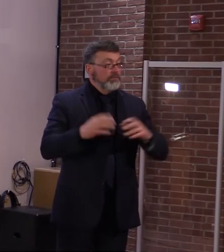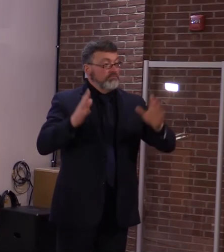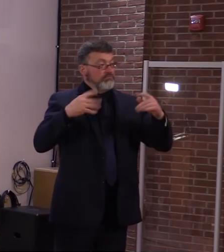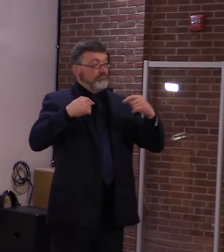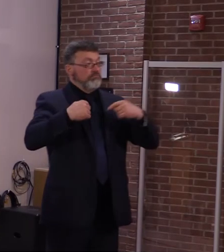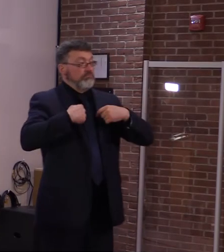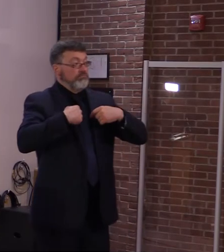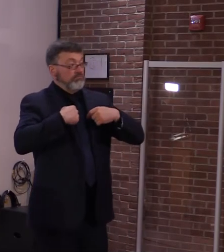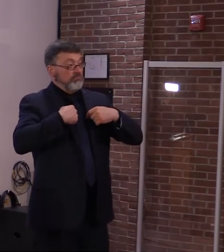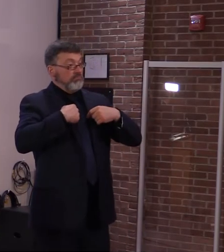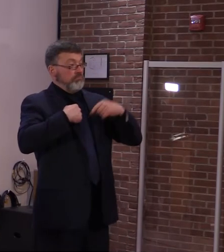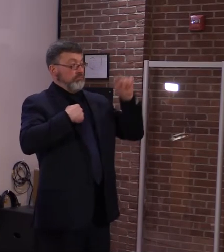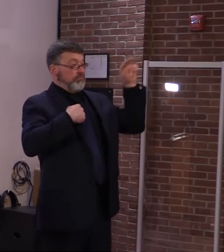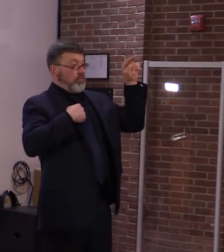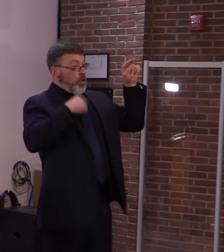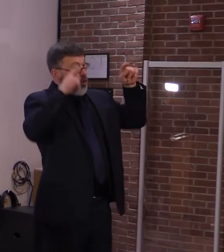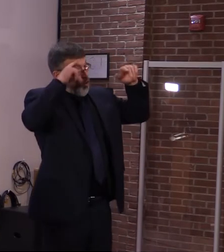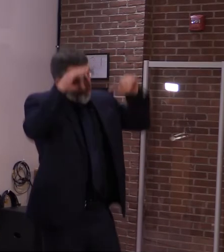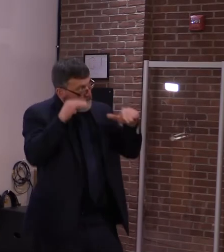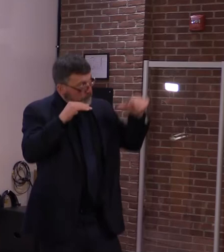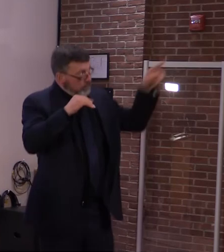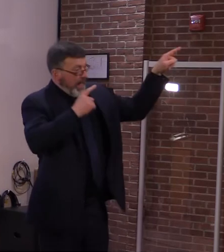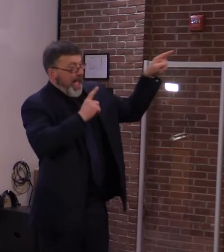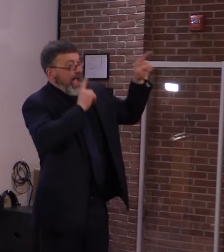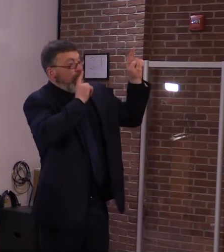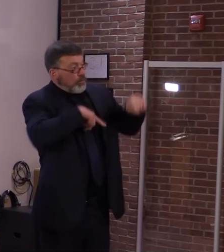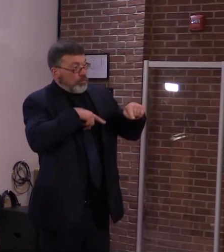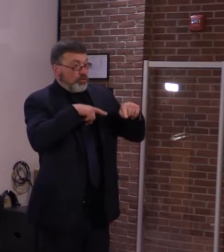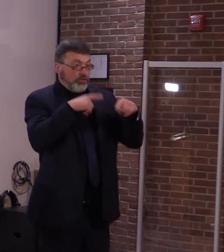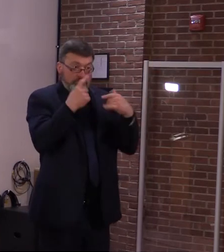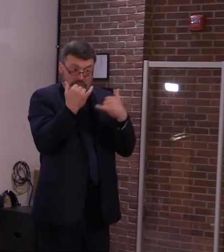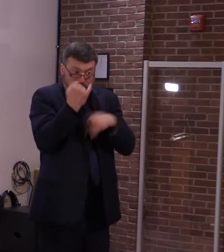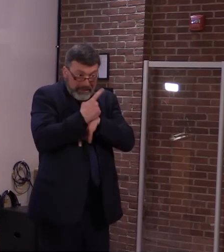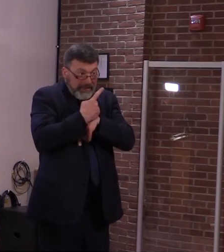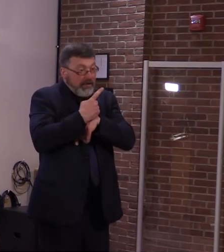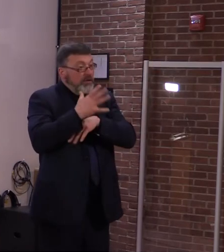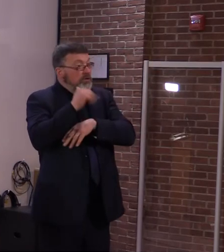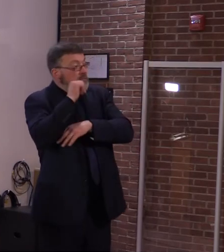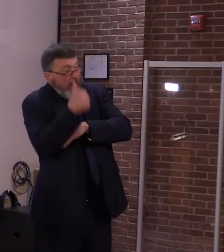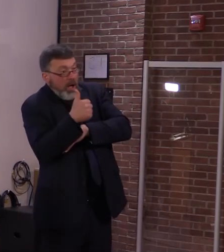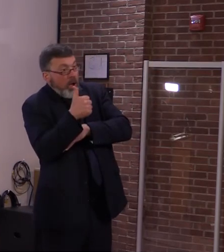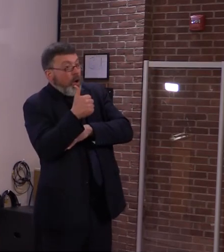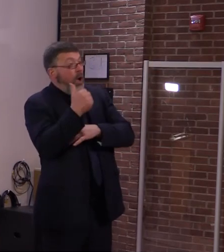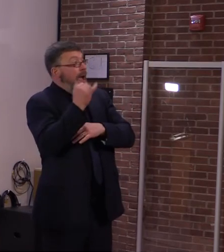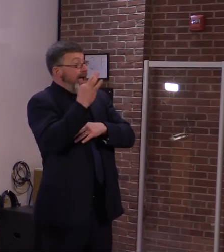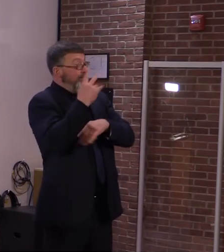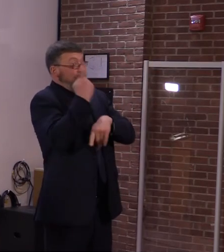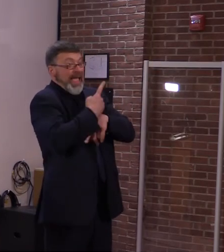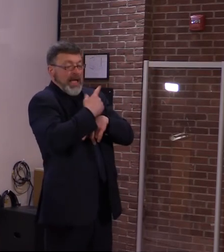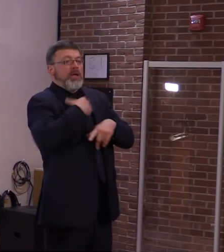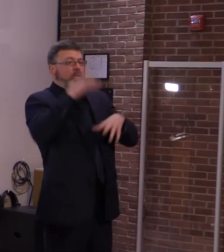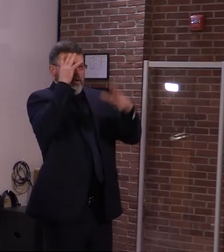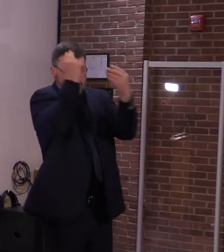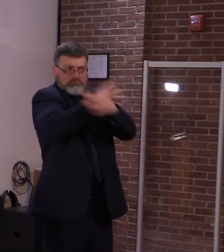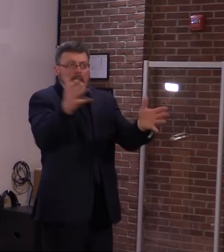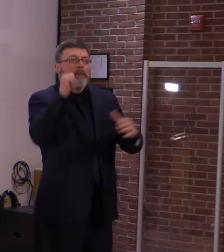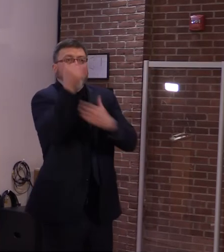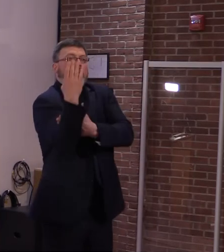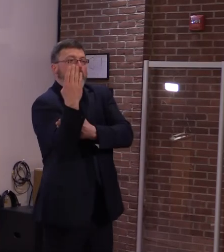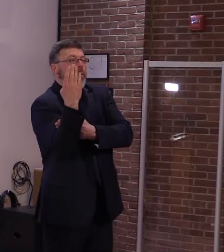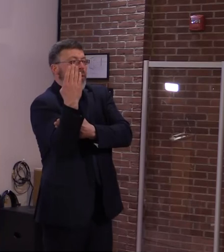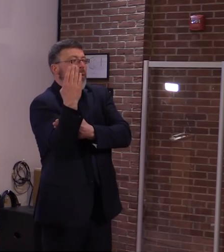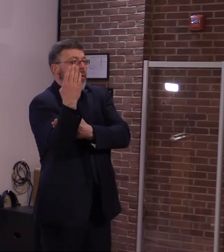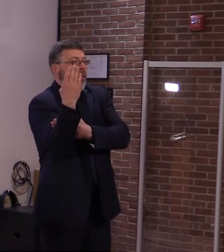by tomorrow morning, and certainly we'll be putting out a press release at that point in time, and have something up on social